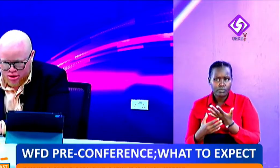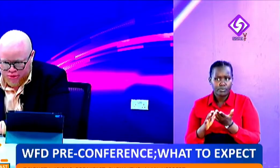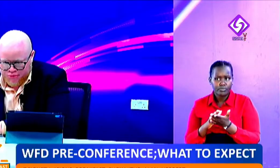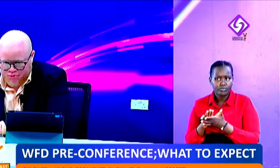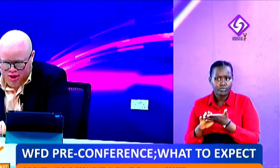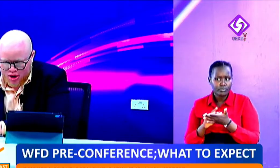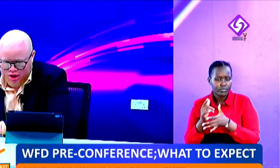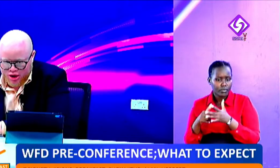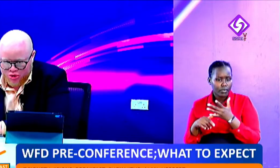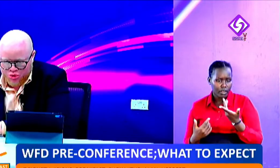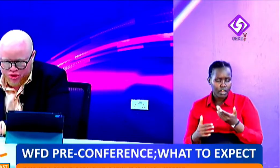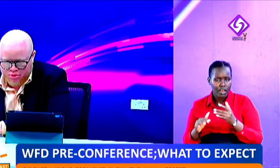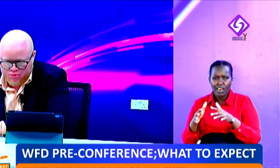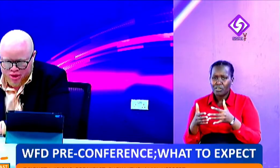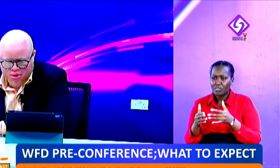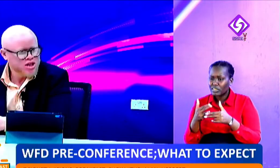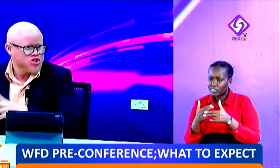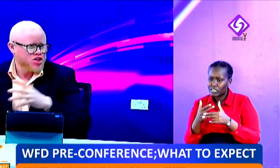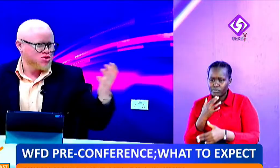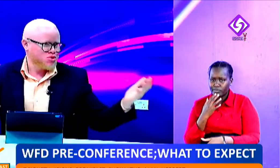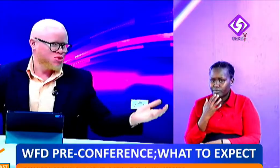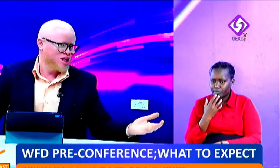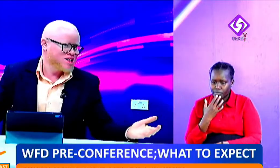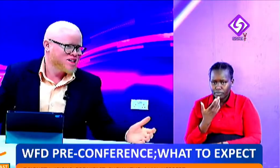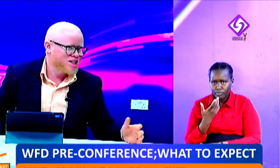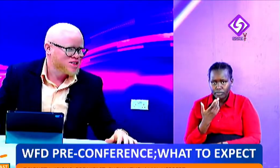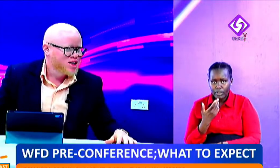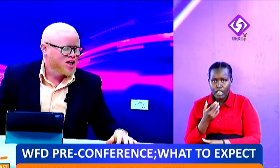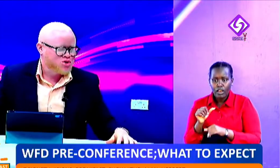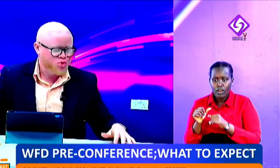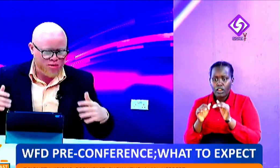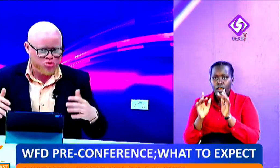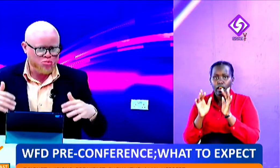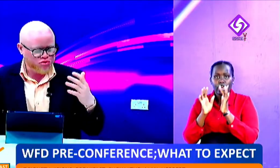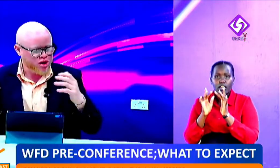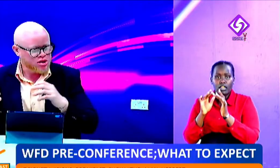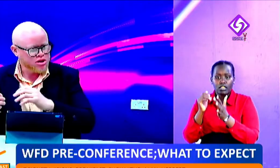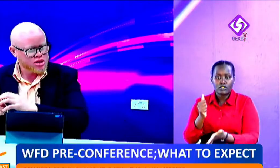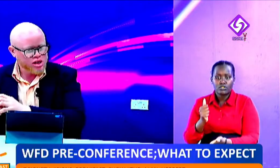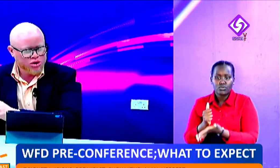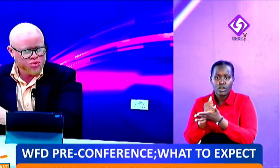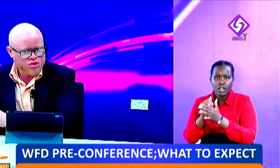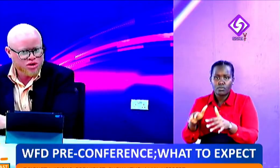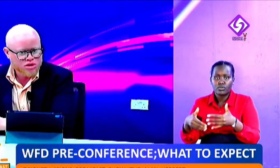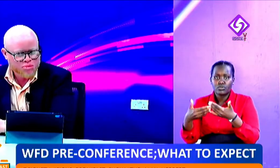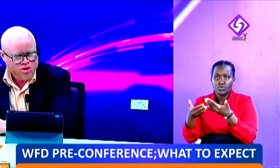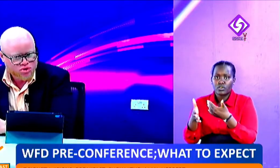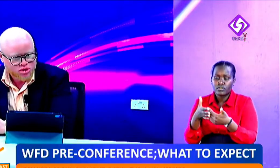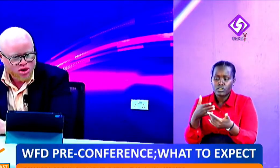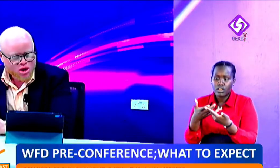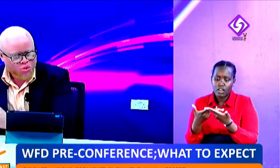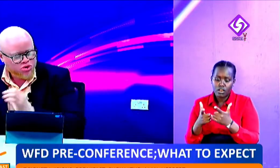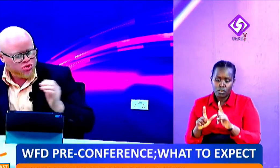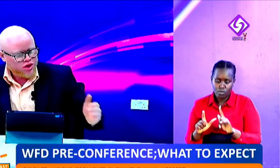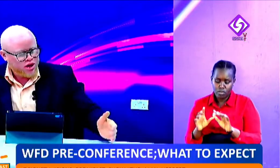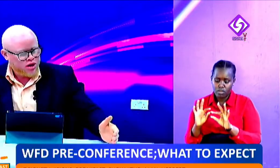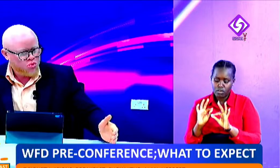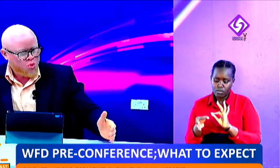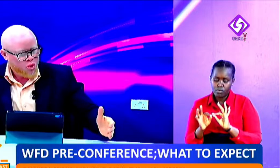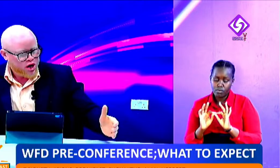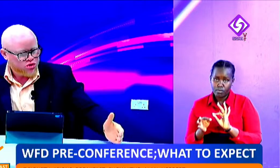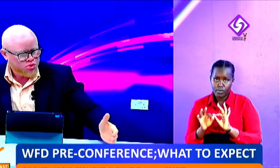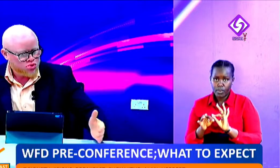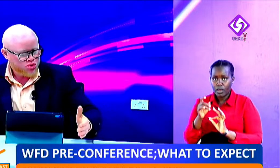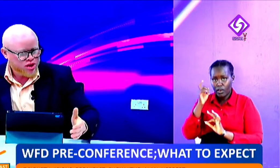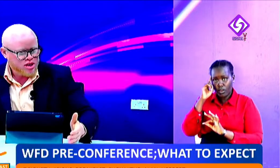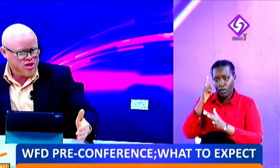basically, how can I call them? Miniatures on the internet to help to provide sign language interpretation. What do you think?